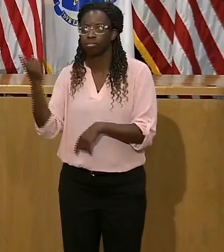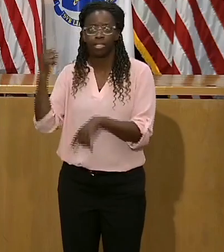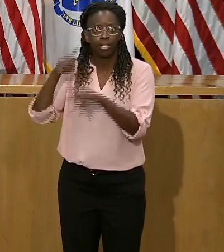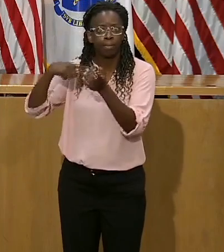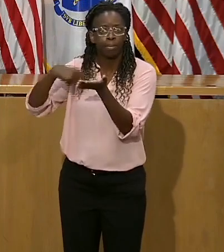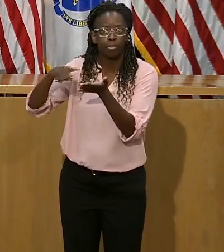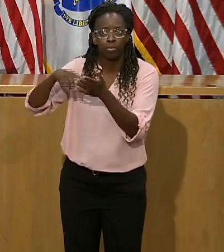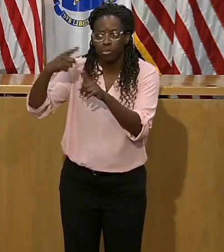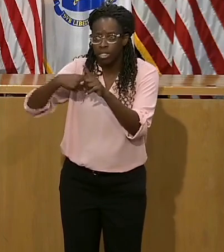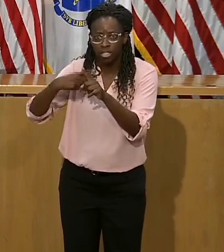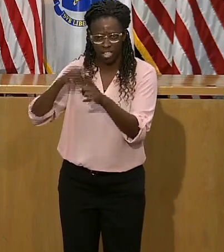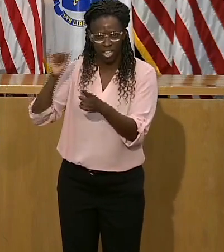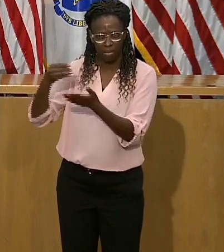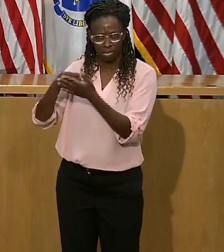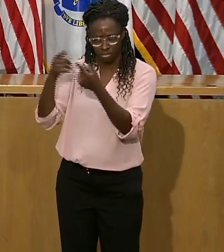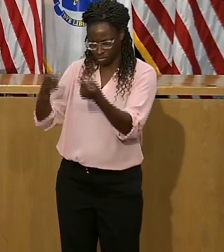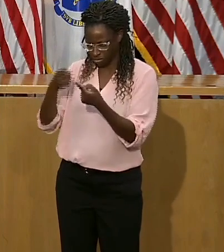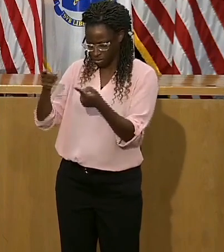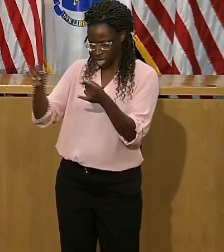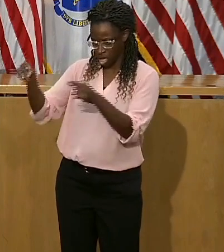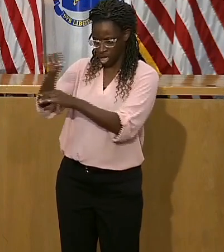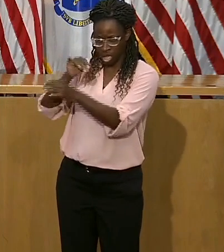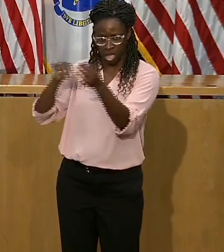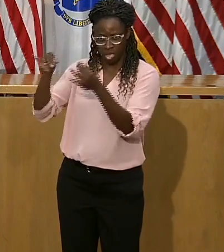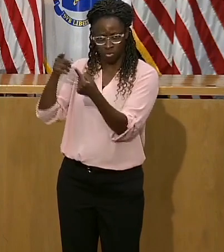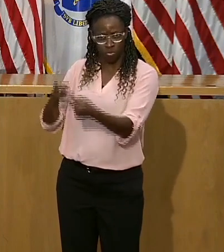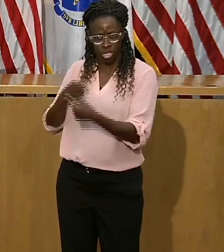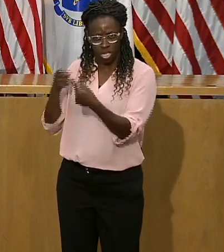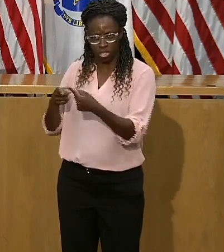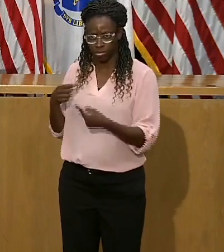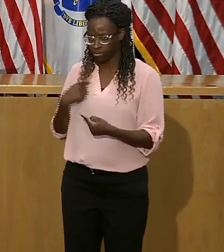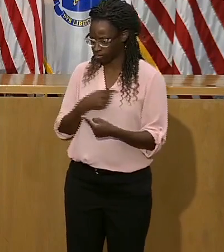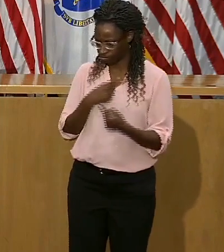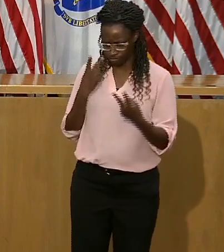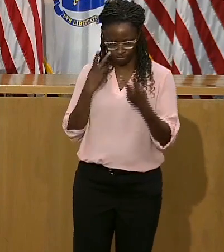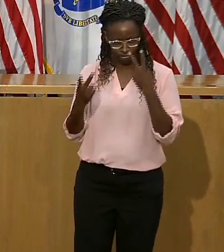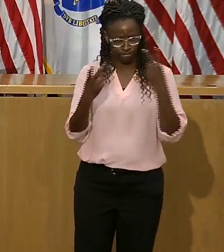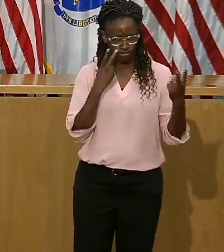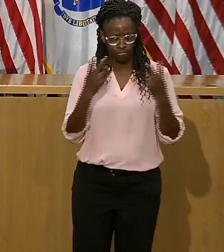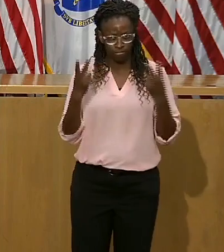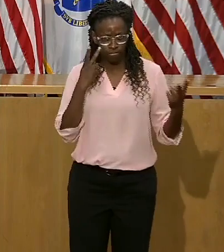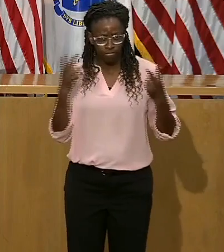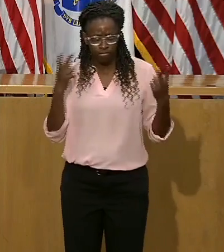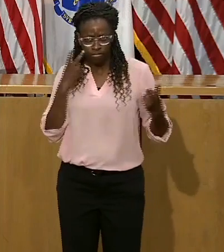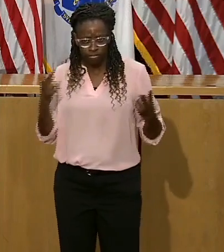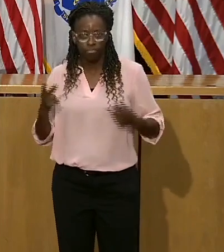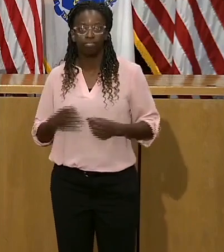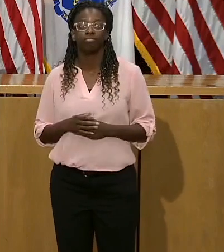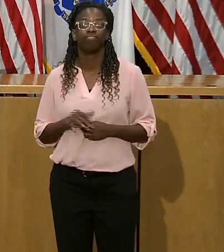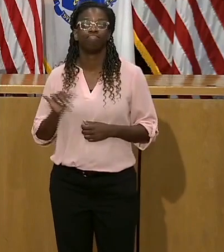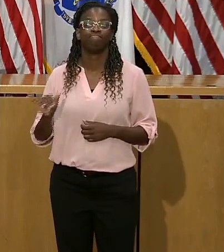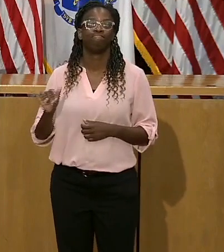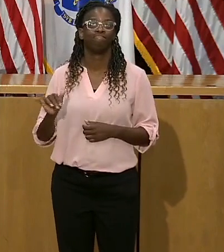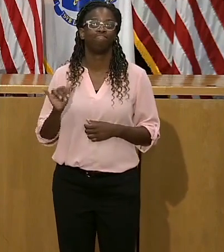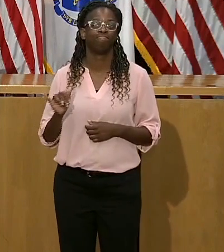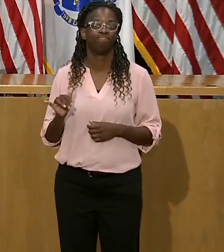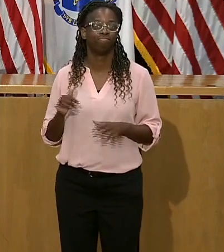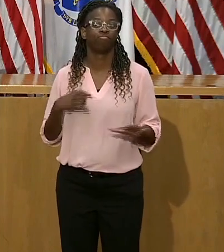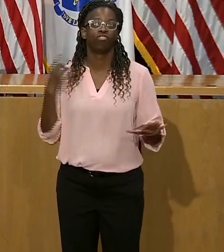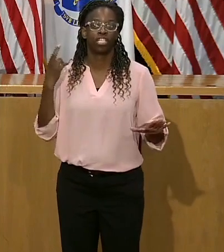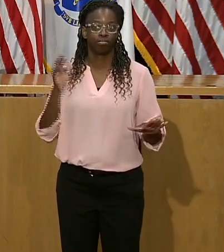Governor Baker today. These programs outlined in the announcement are designed to reach the businesses most in